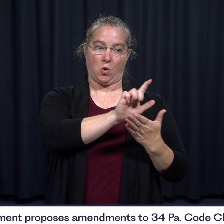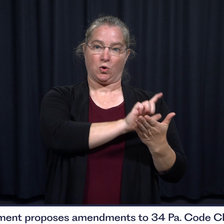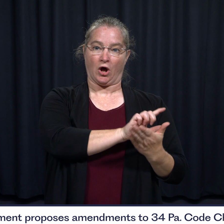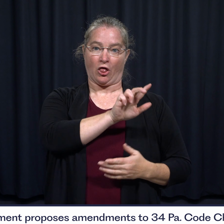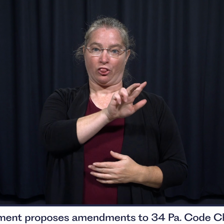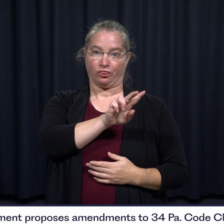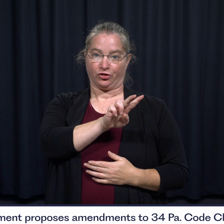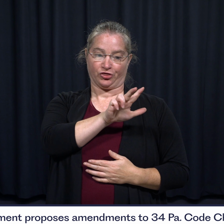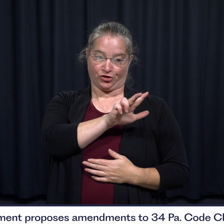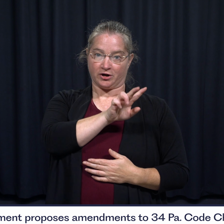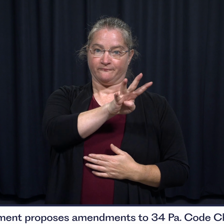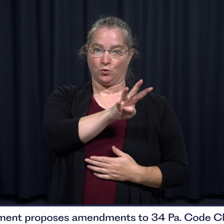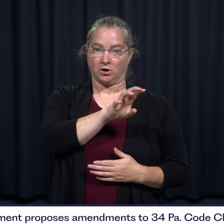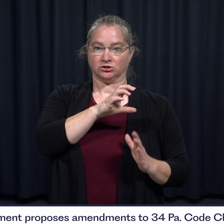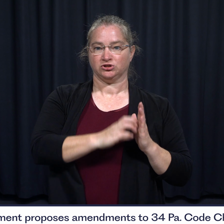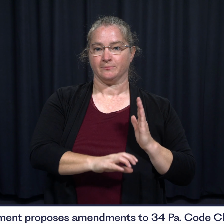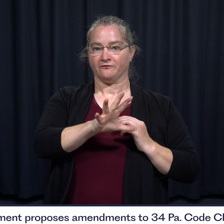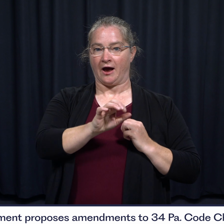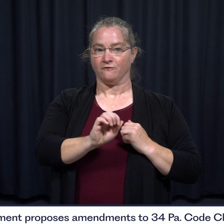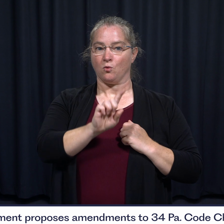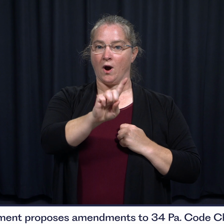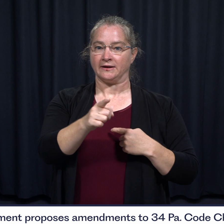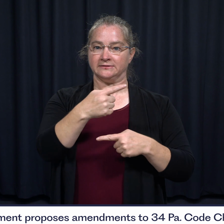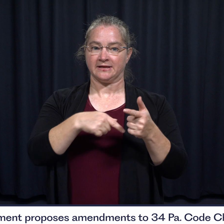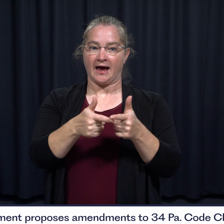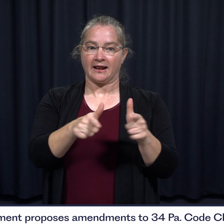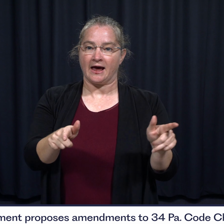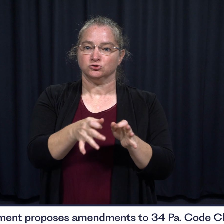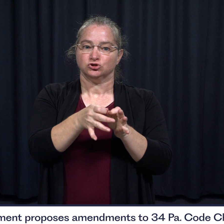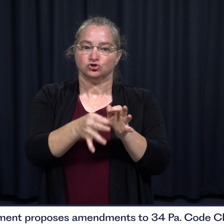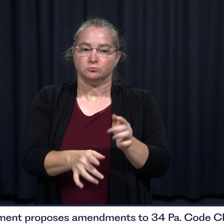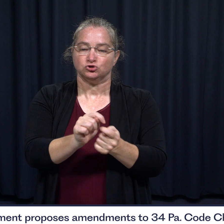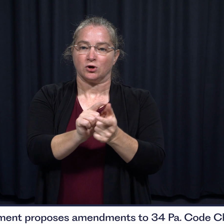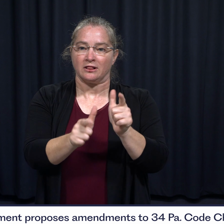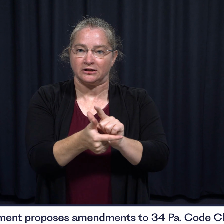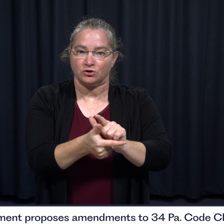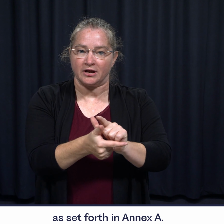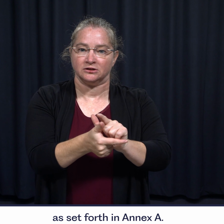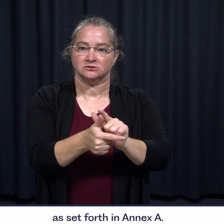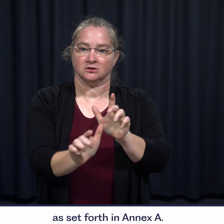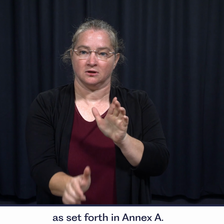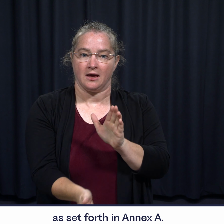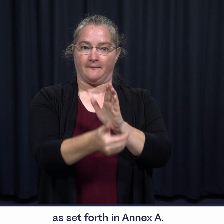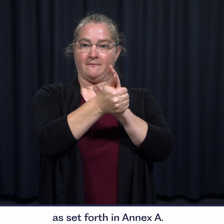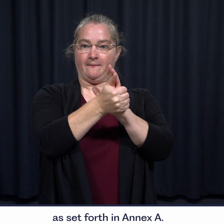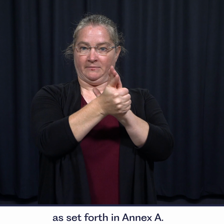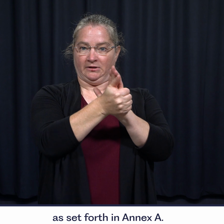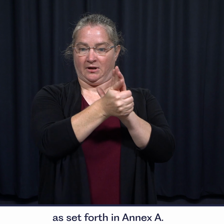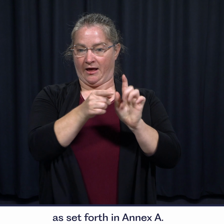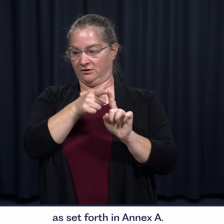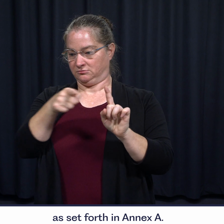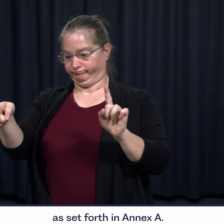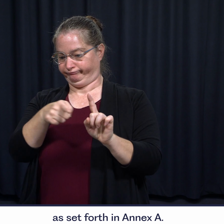relating to registration of sign language interpreters and transliterators as set forth in Annex